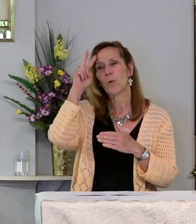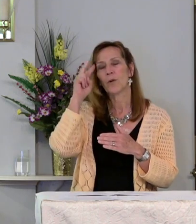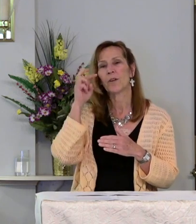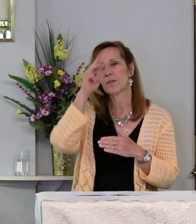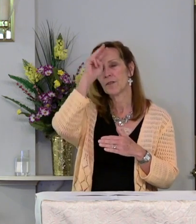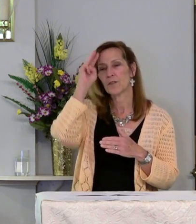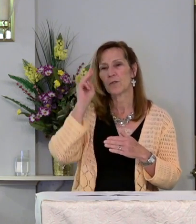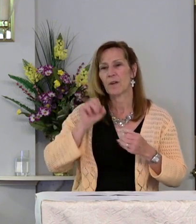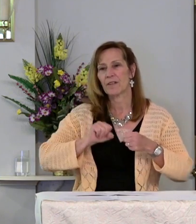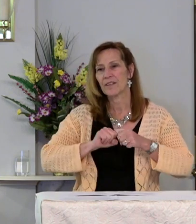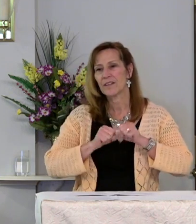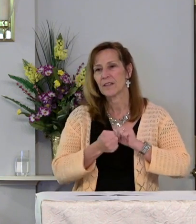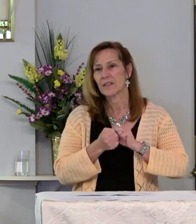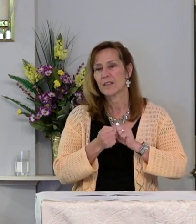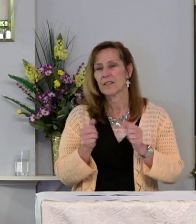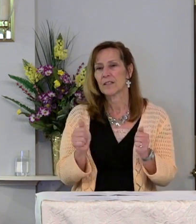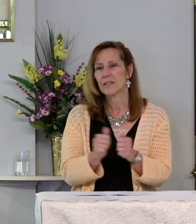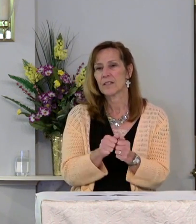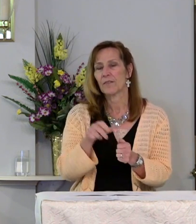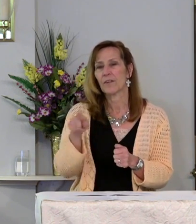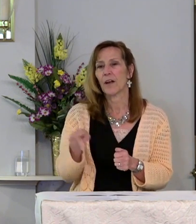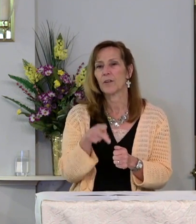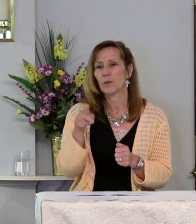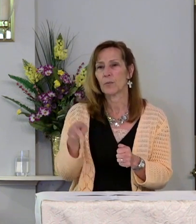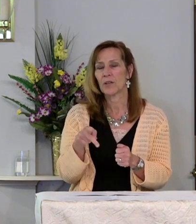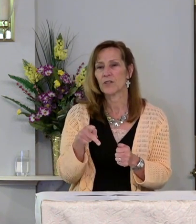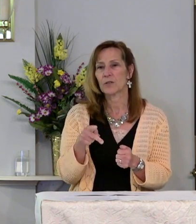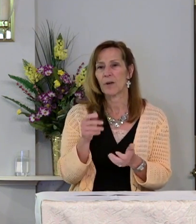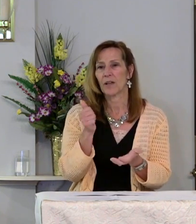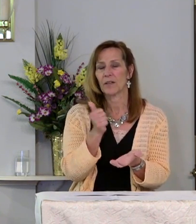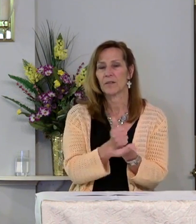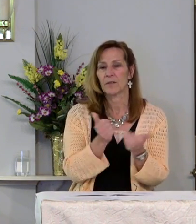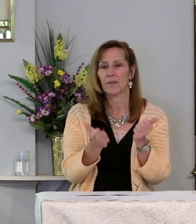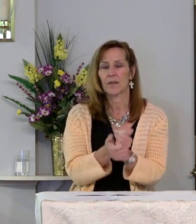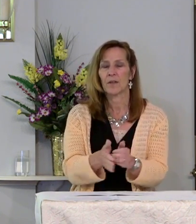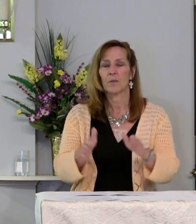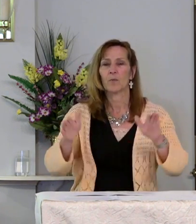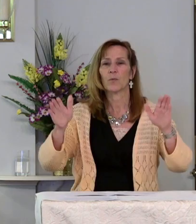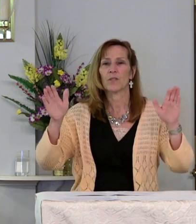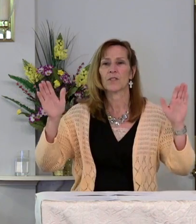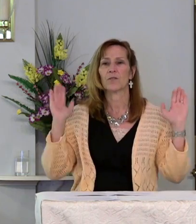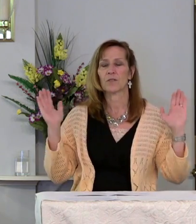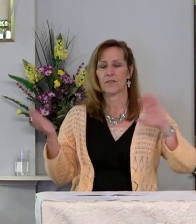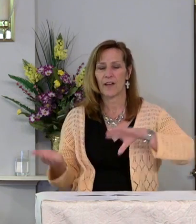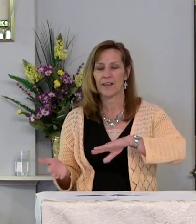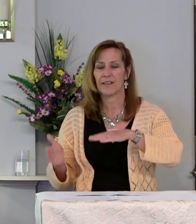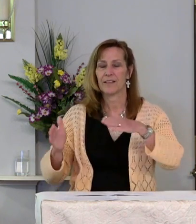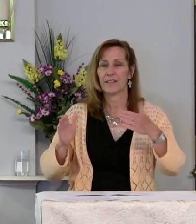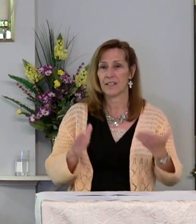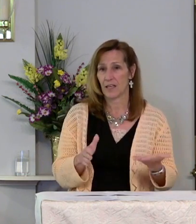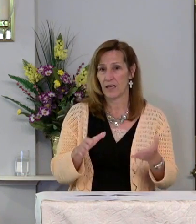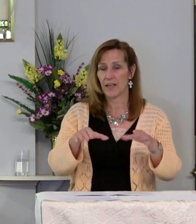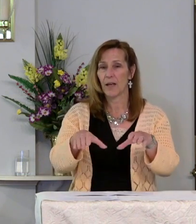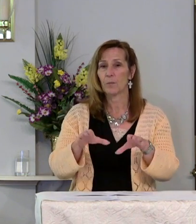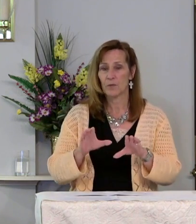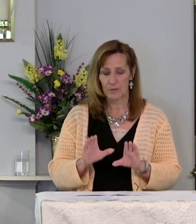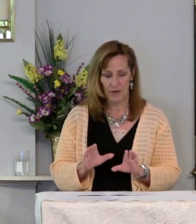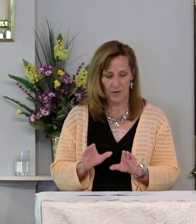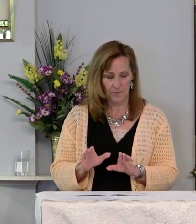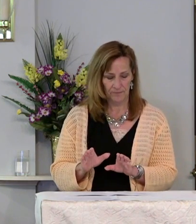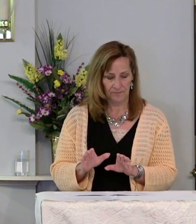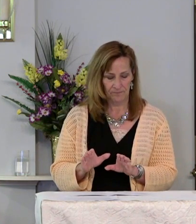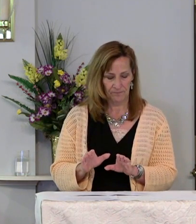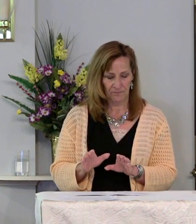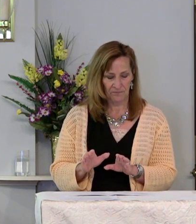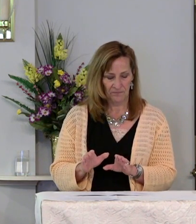born of the Virgin Mary, suffered under Pontius Pilate, was crucified, died, and was